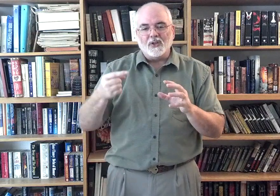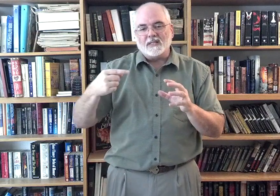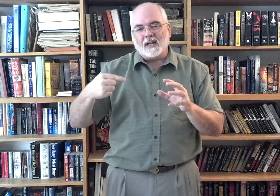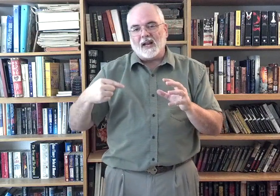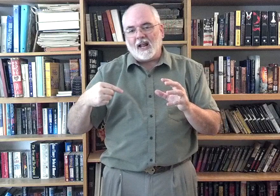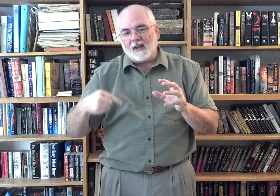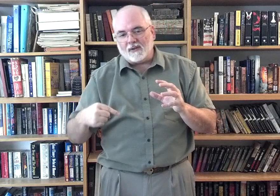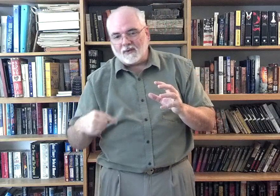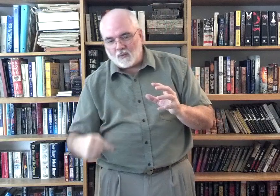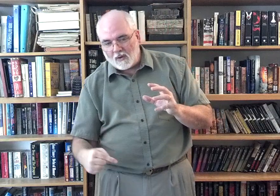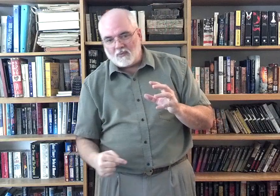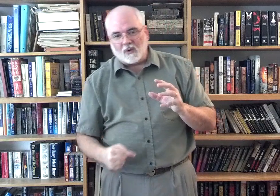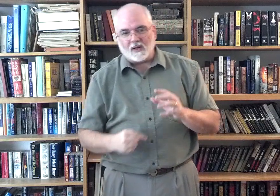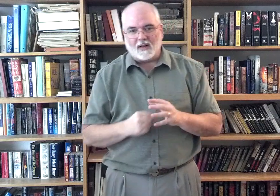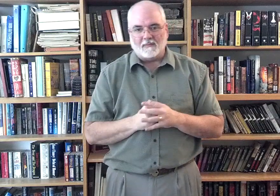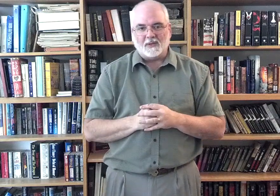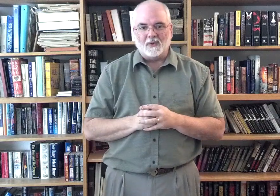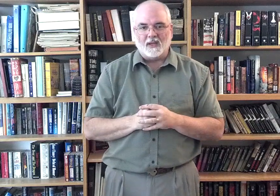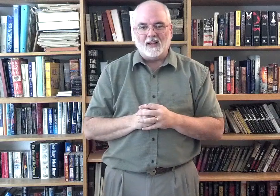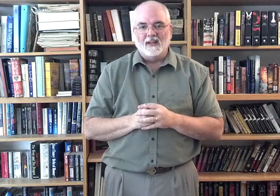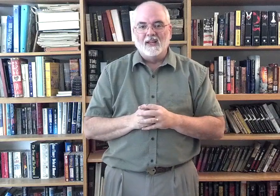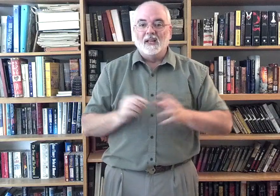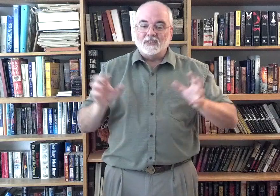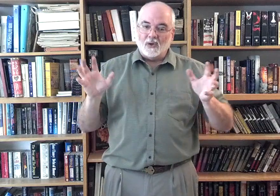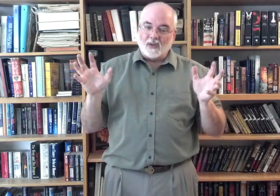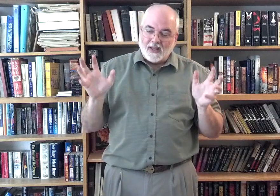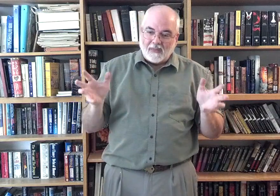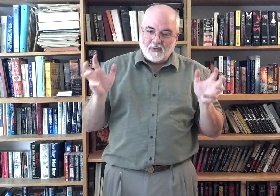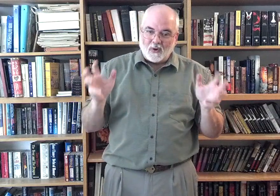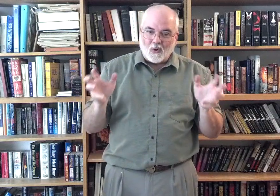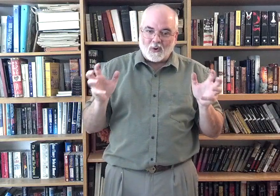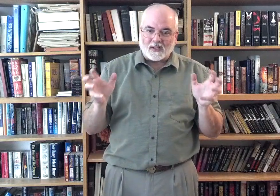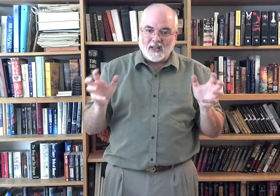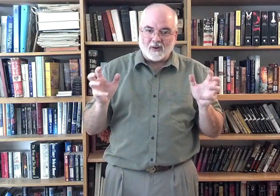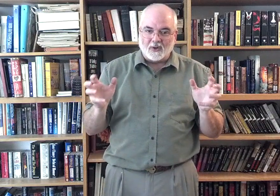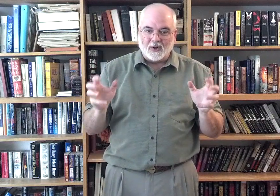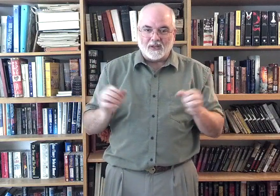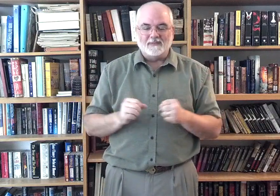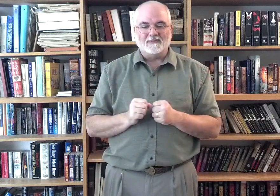second half of it one more time, okay? So get the chorus down good.